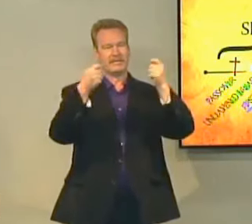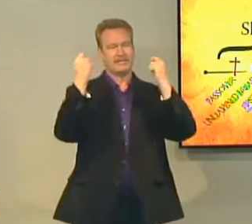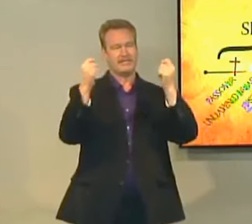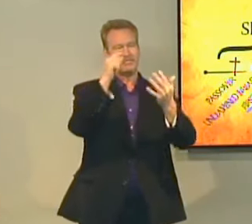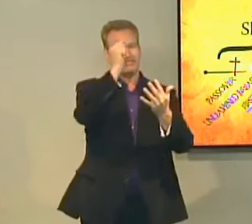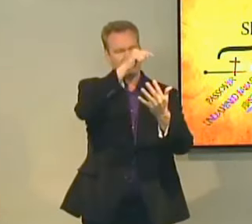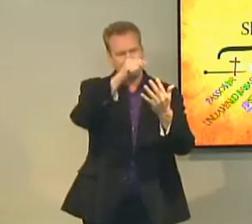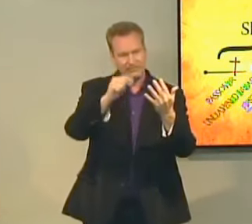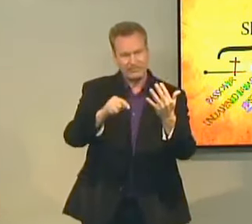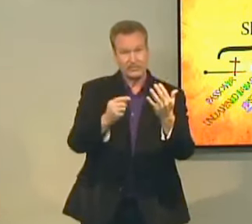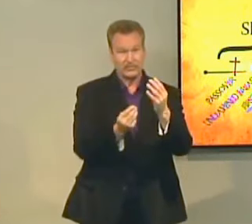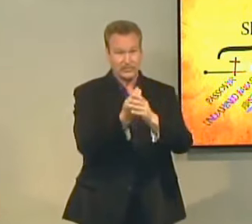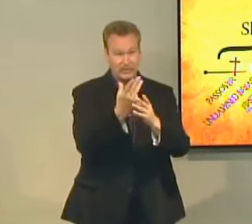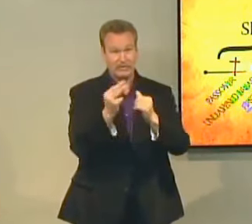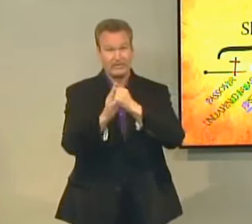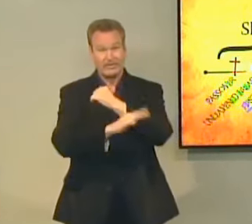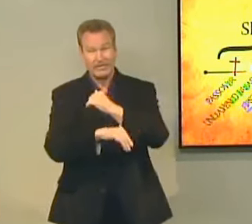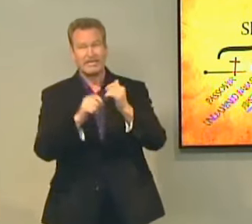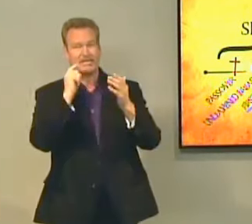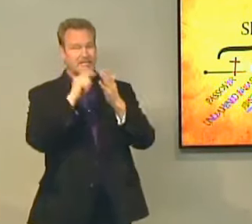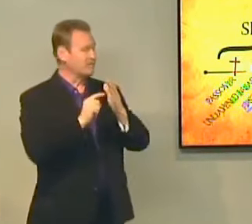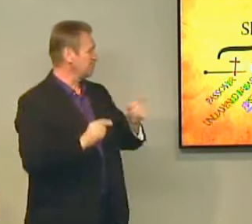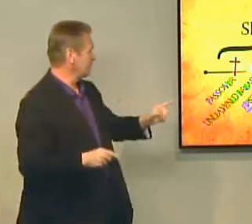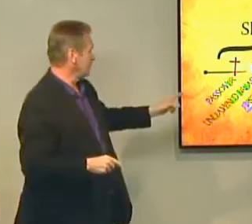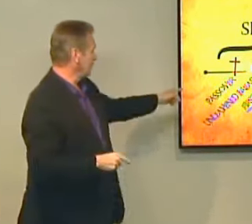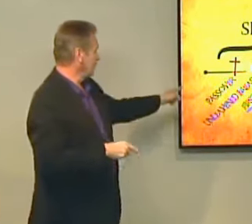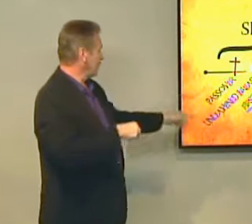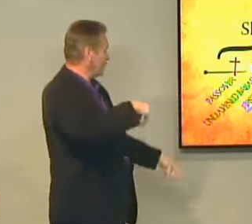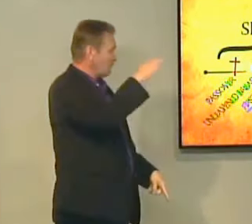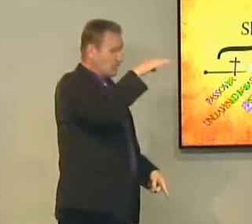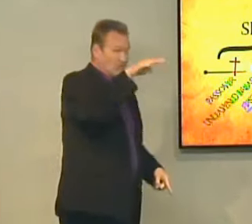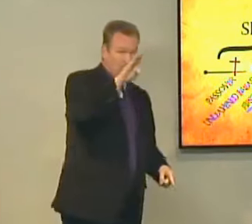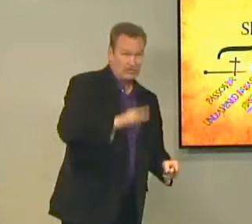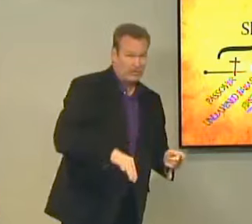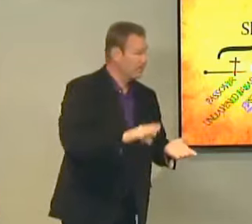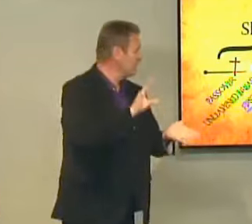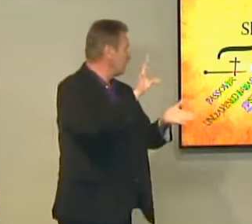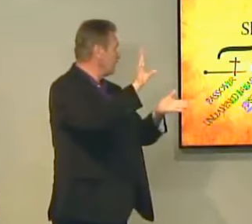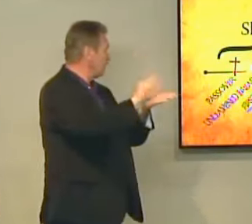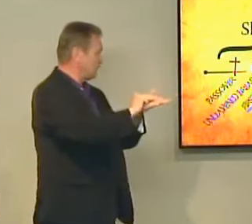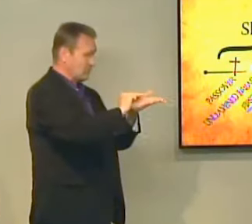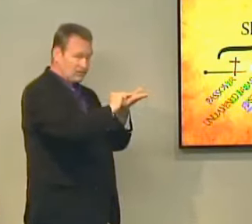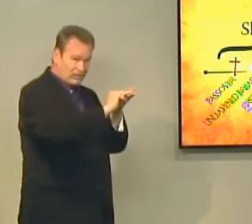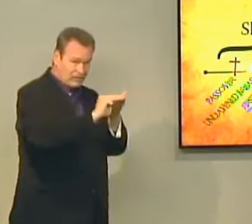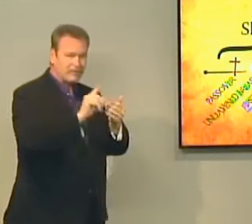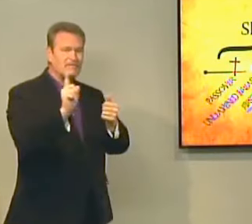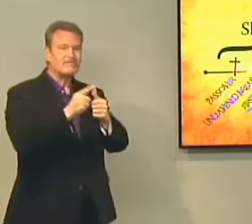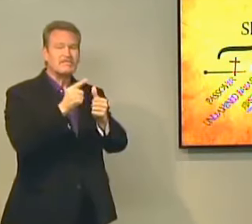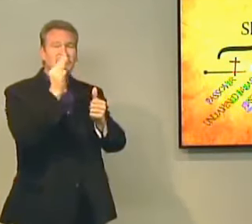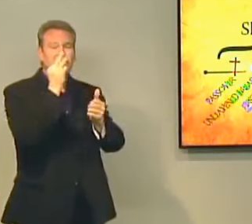And as I've been doing throughout this entire time, I'm relating this back to the seven feasts of the Old Testament. The Feast of